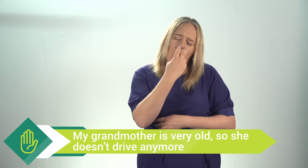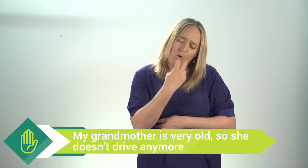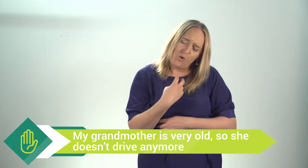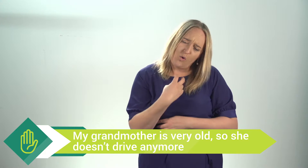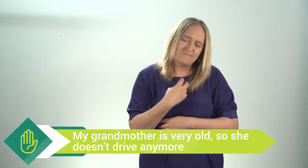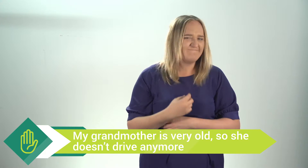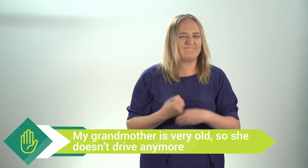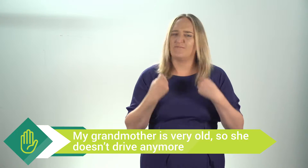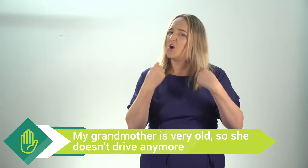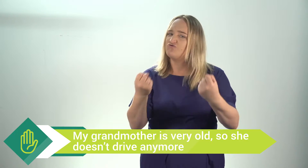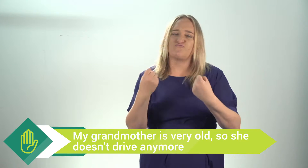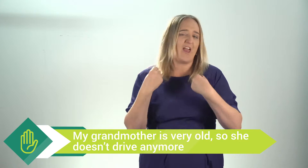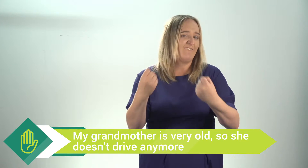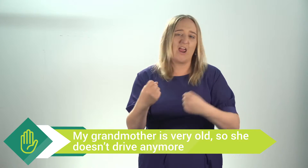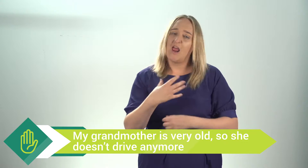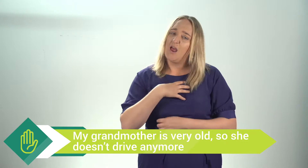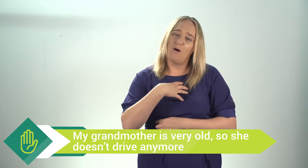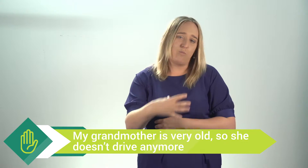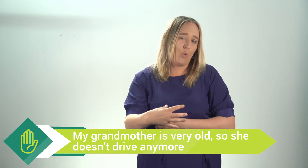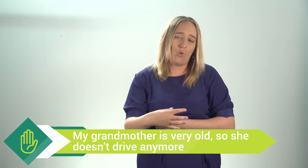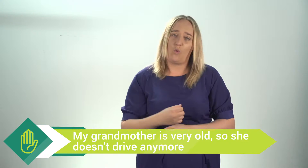My grandmother is very old, so she doesn't drive anymore.